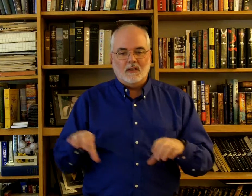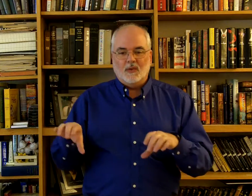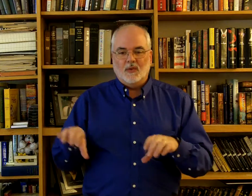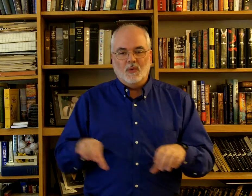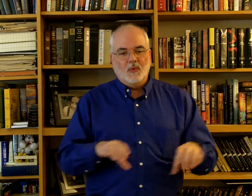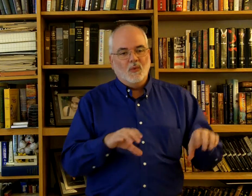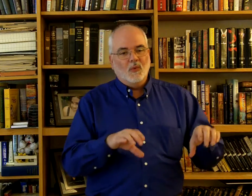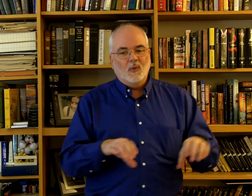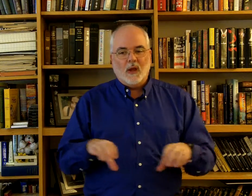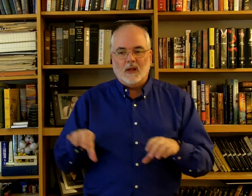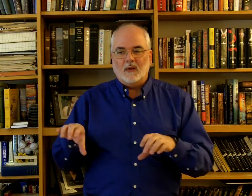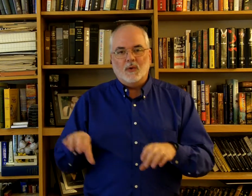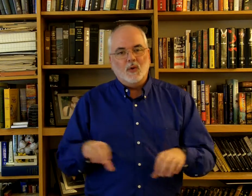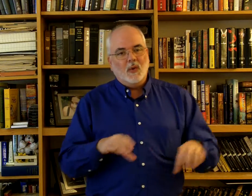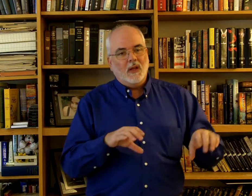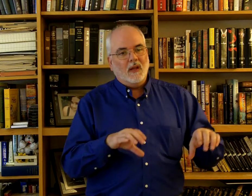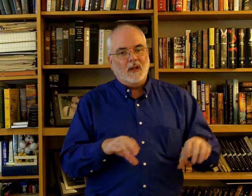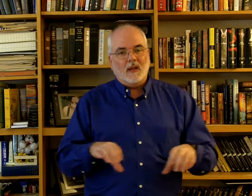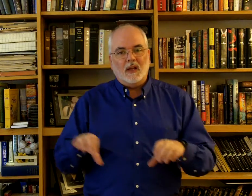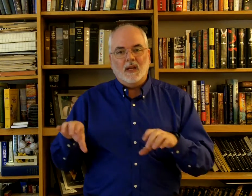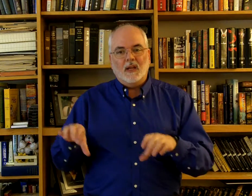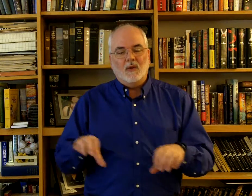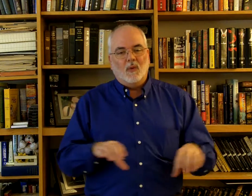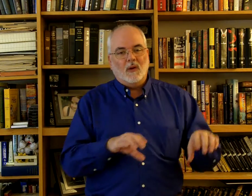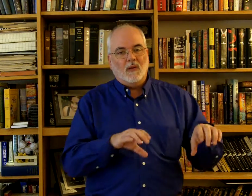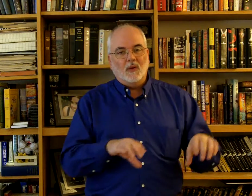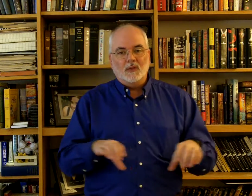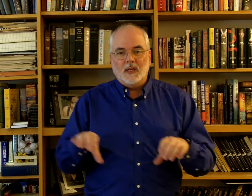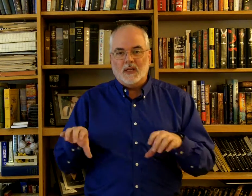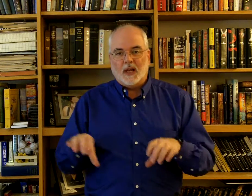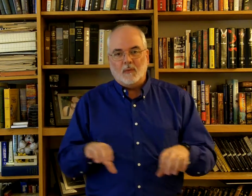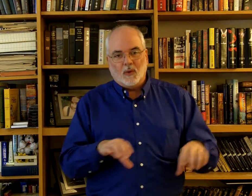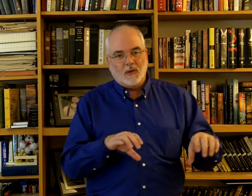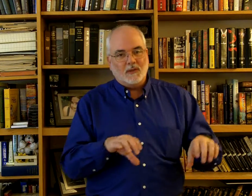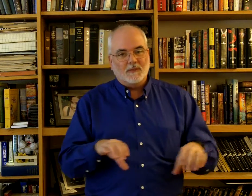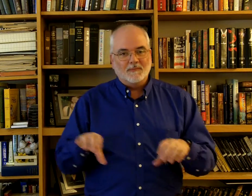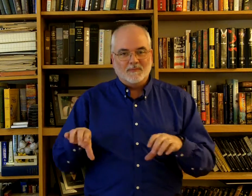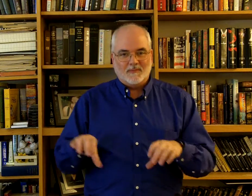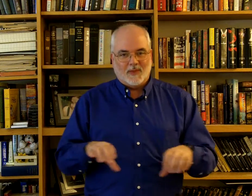do and doing and any one of those D type words. Okay?